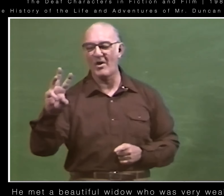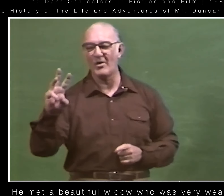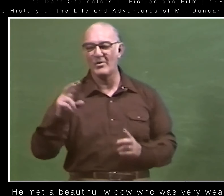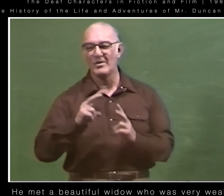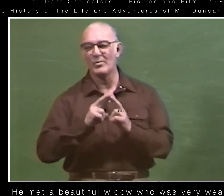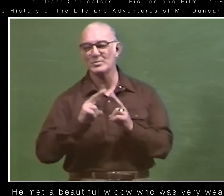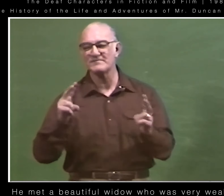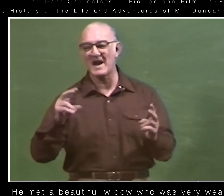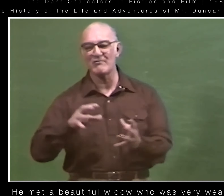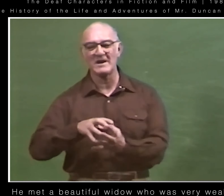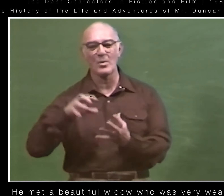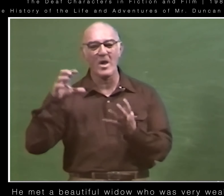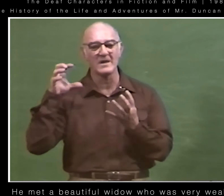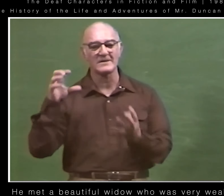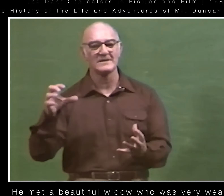widow who's very wealthy,